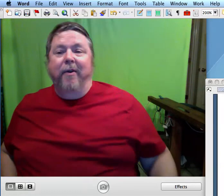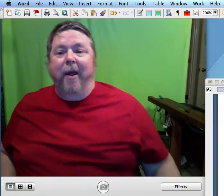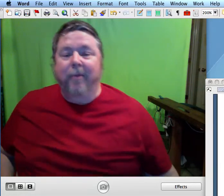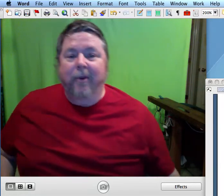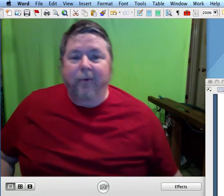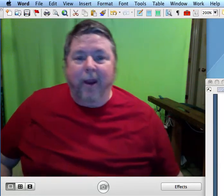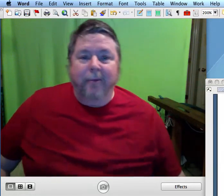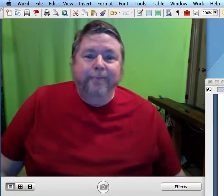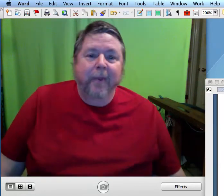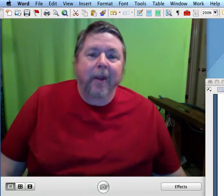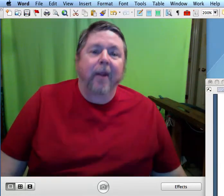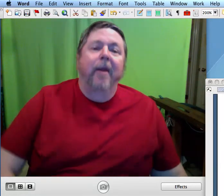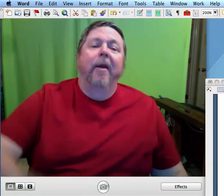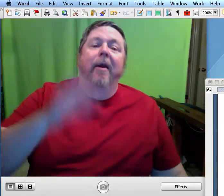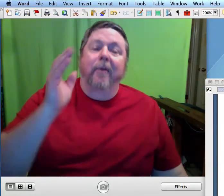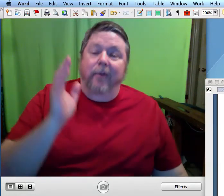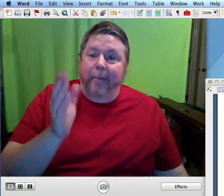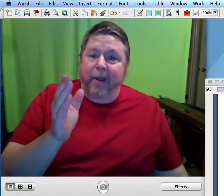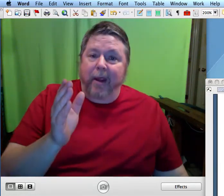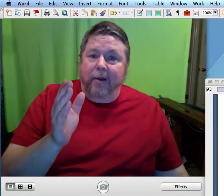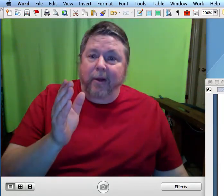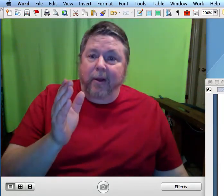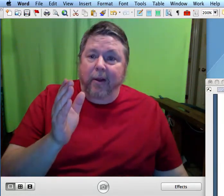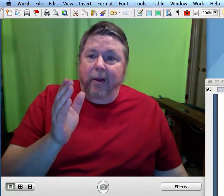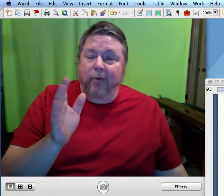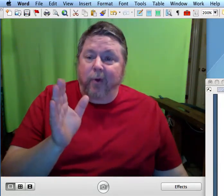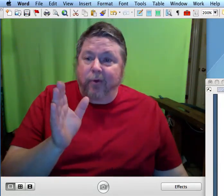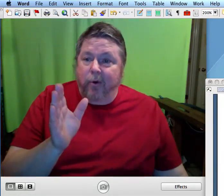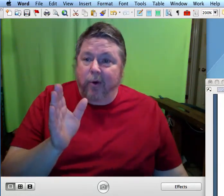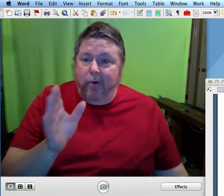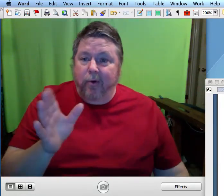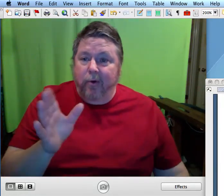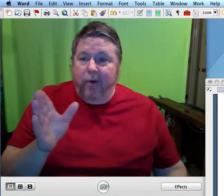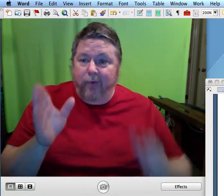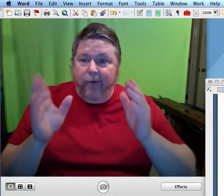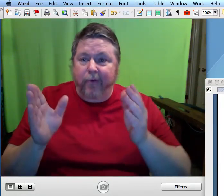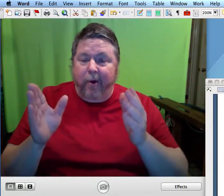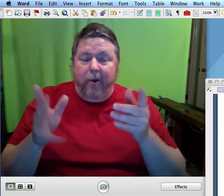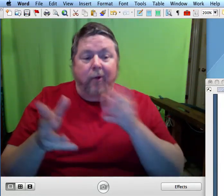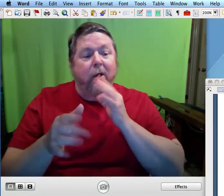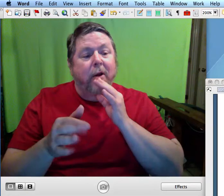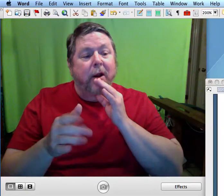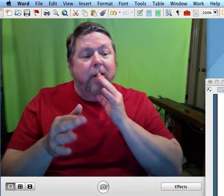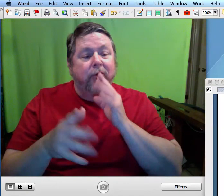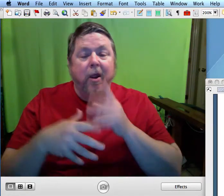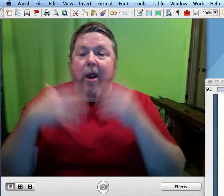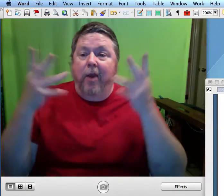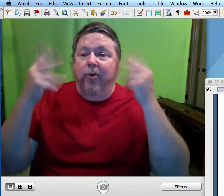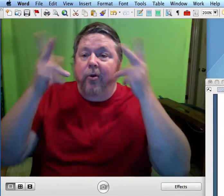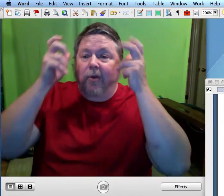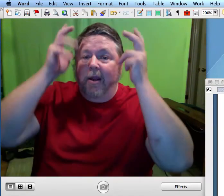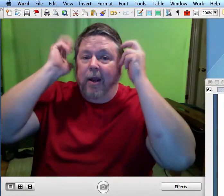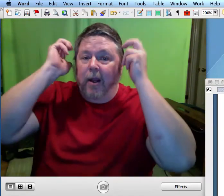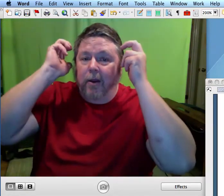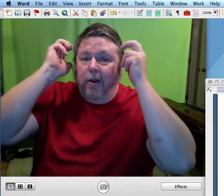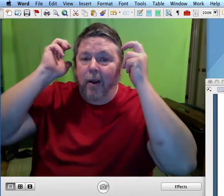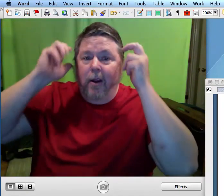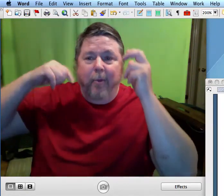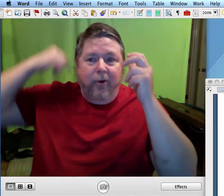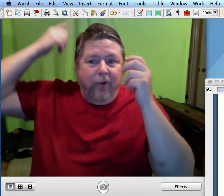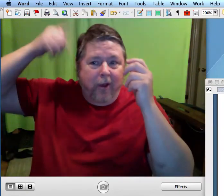one time, right? So something in is what you're going to do for the first part. They're talking English, and you're taking it